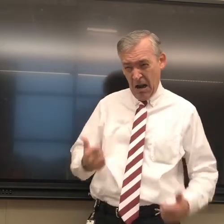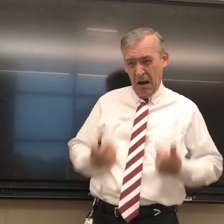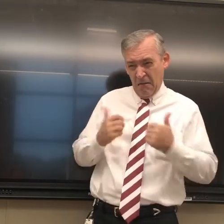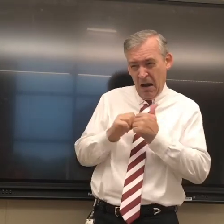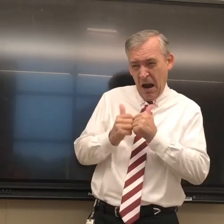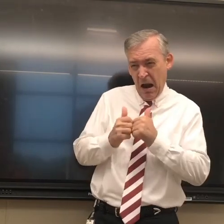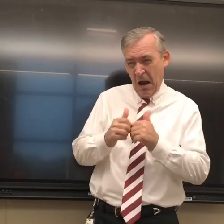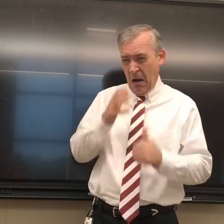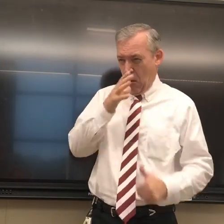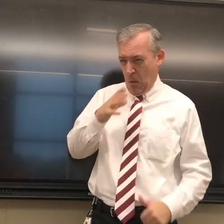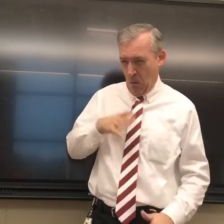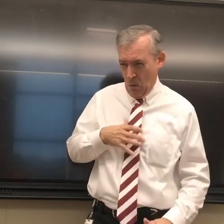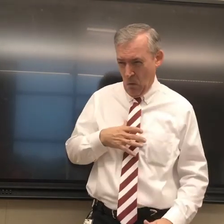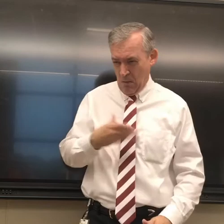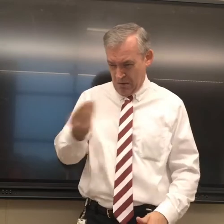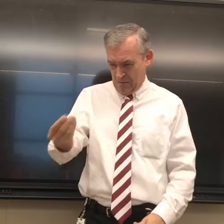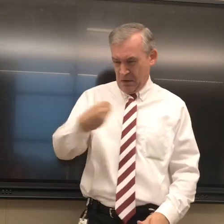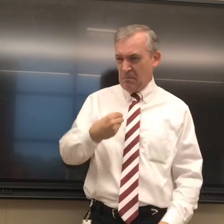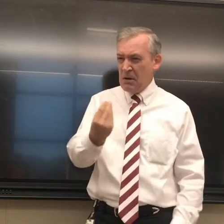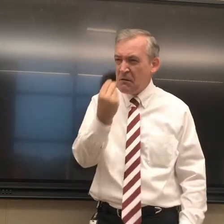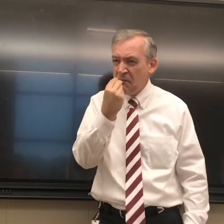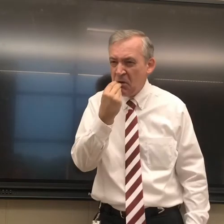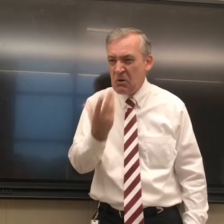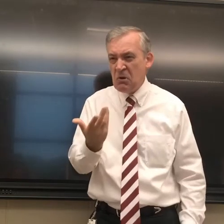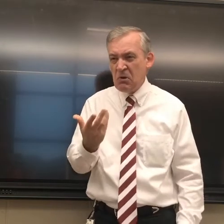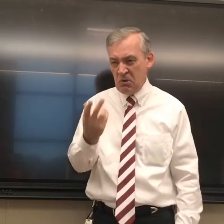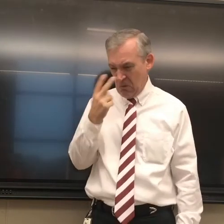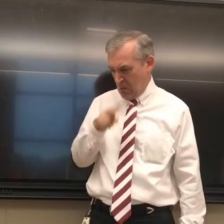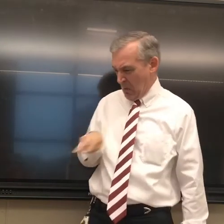children running wild. Ain't nothing right about that.